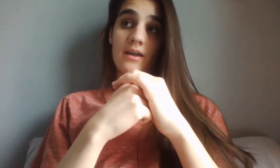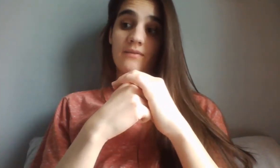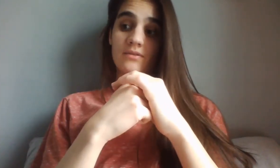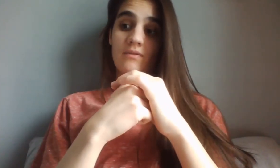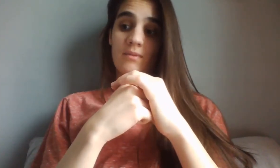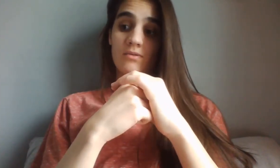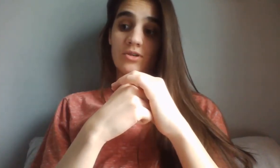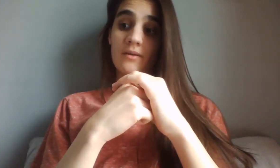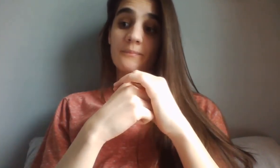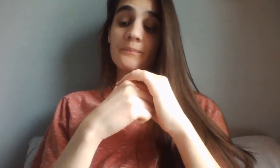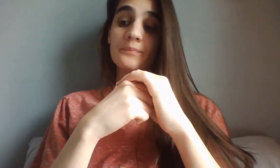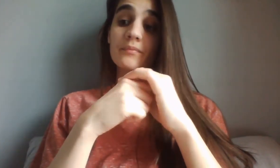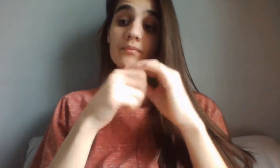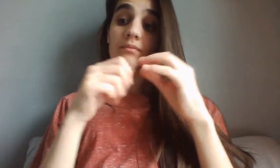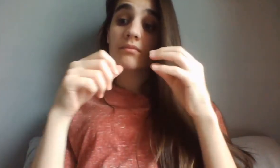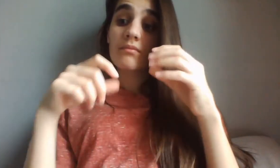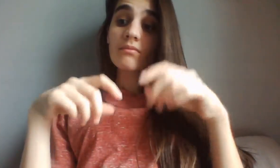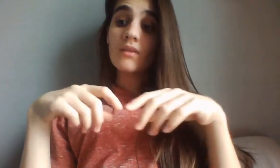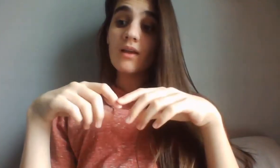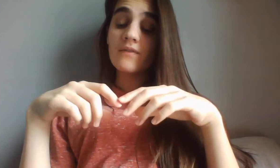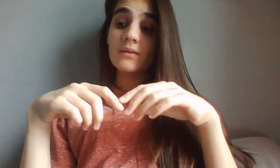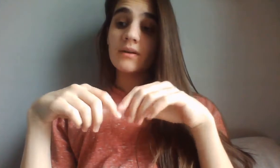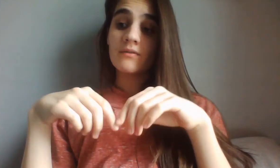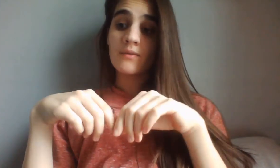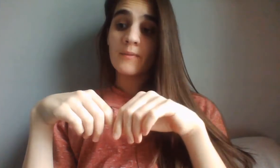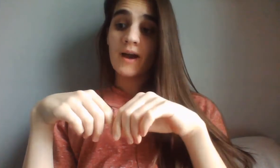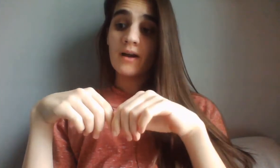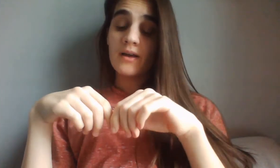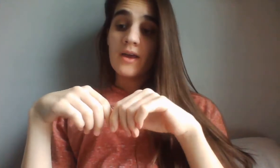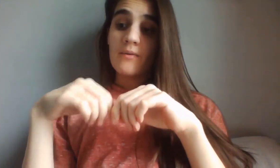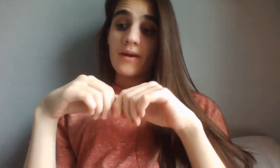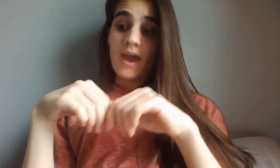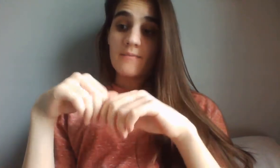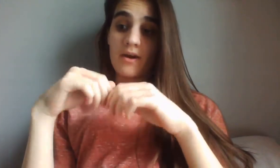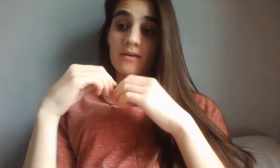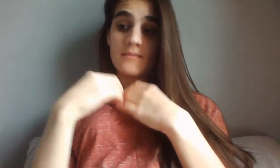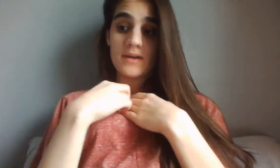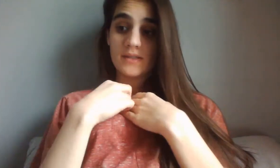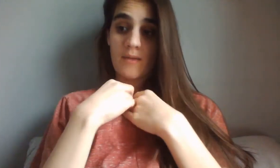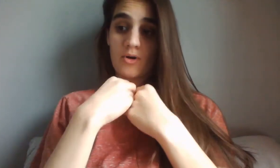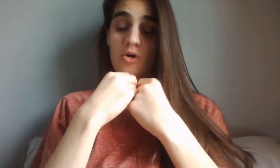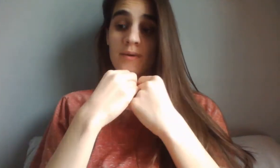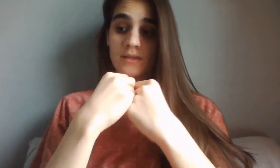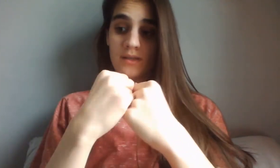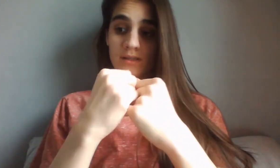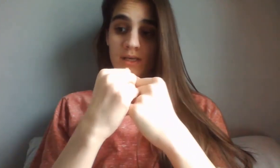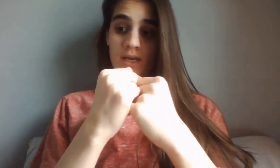levels of emotion. Following on from that, when Mia's Emma come into the scene,